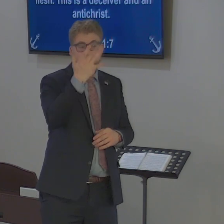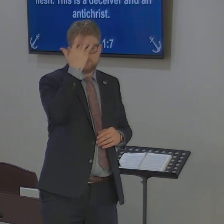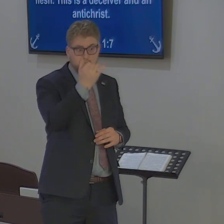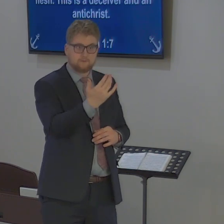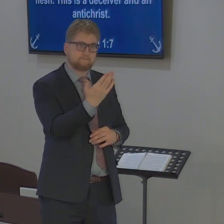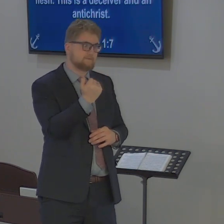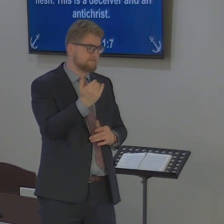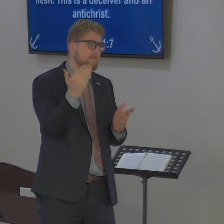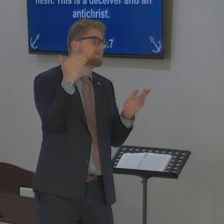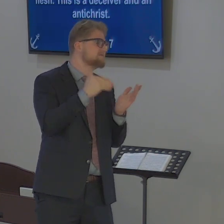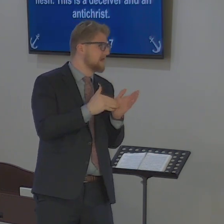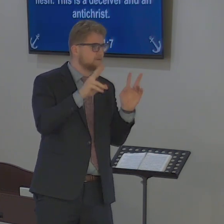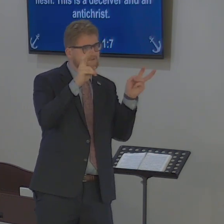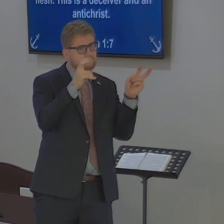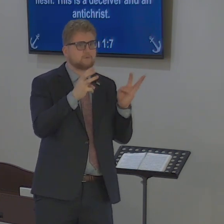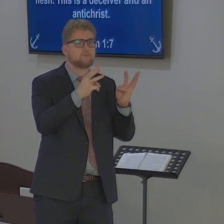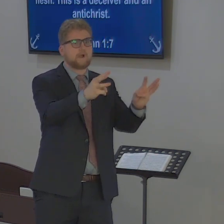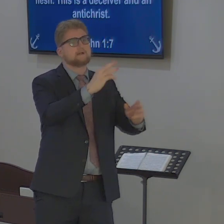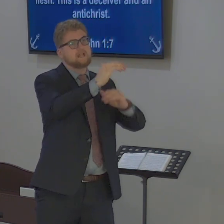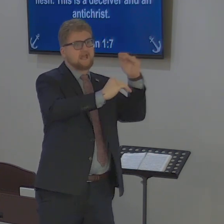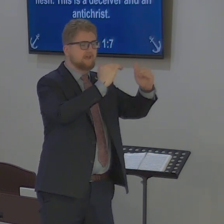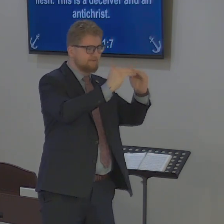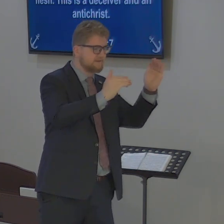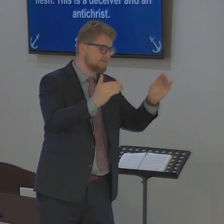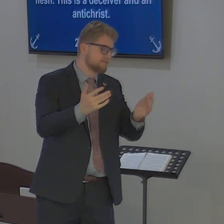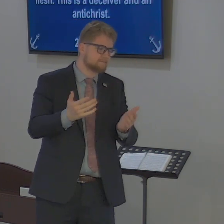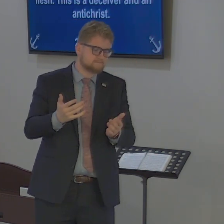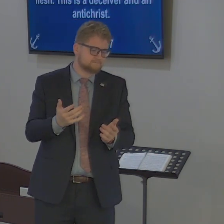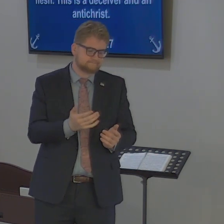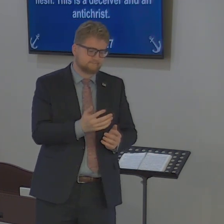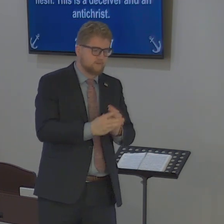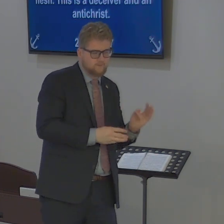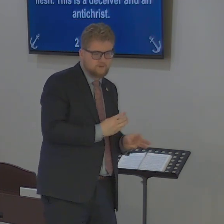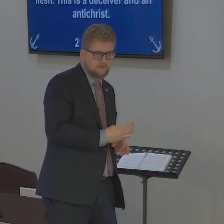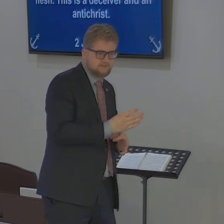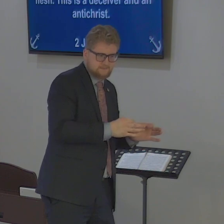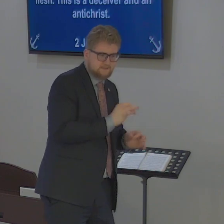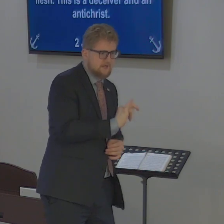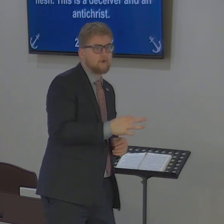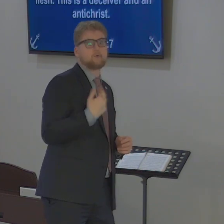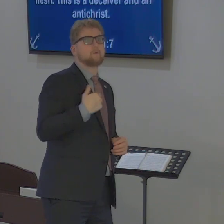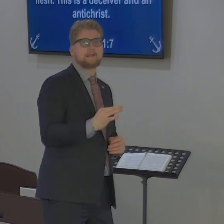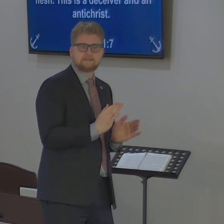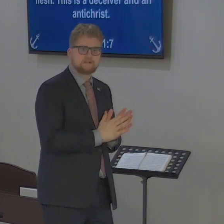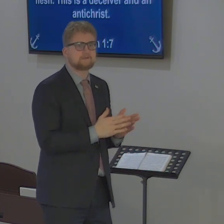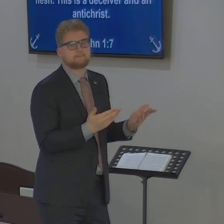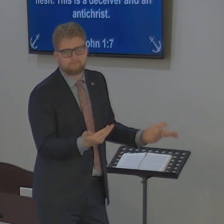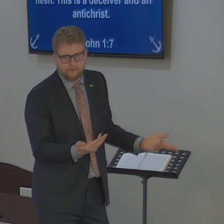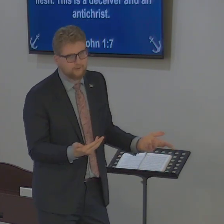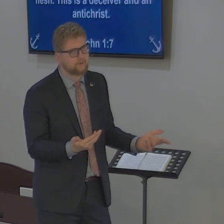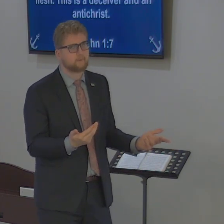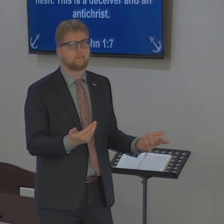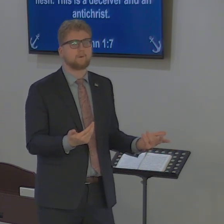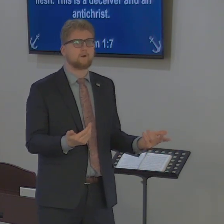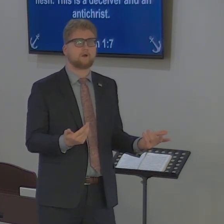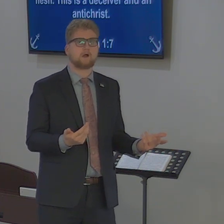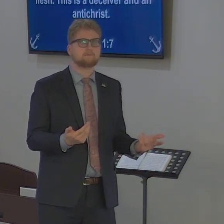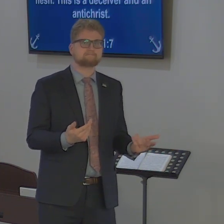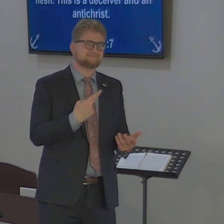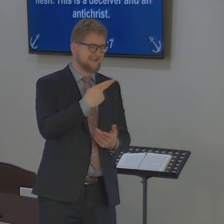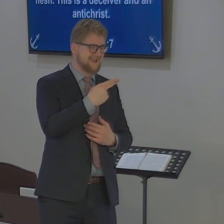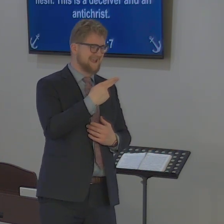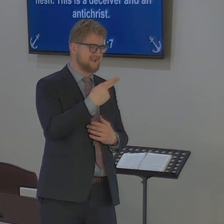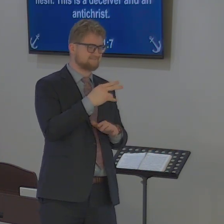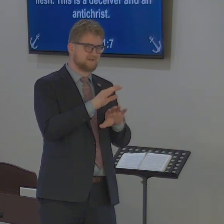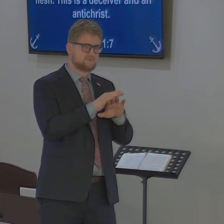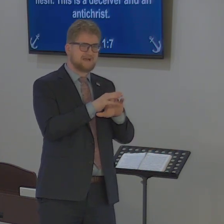15,000 ways to get to heaven according to the world. You can read any kind of religious book. You can read any kind of heretic, and they